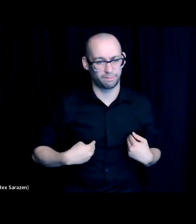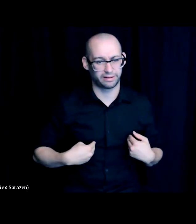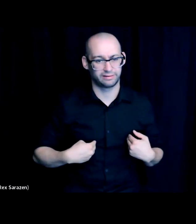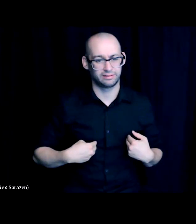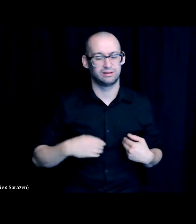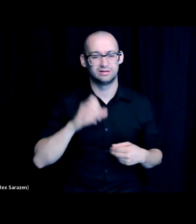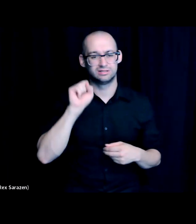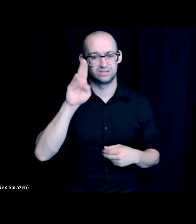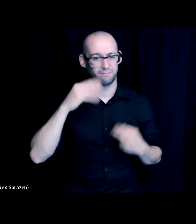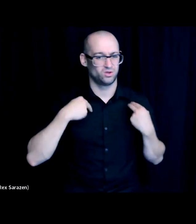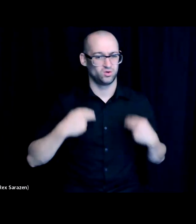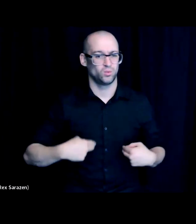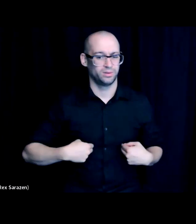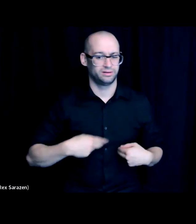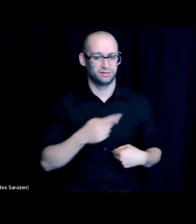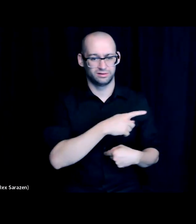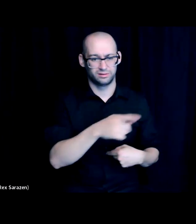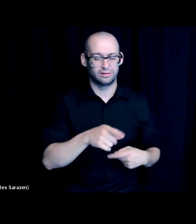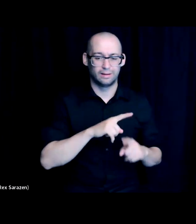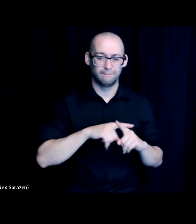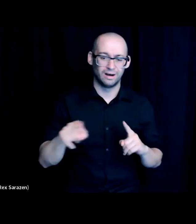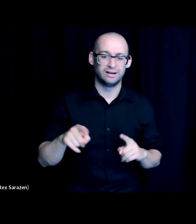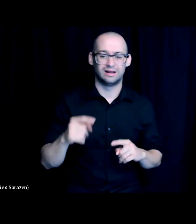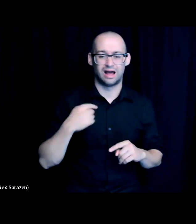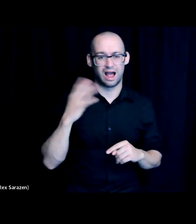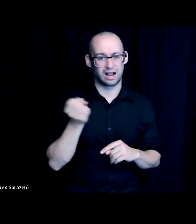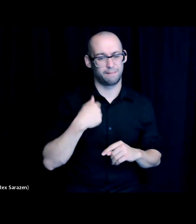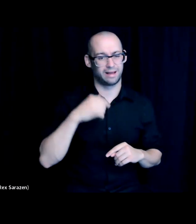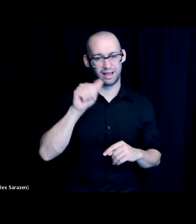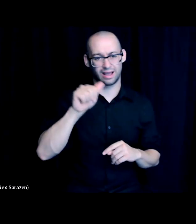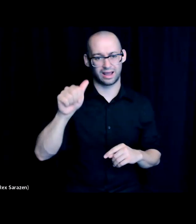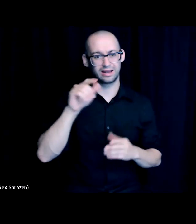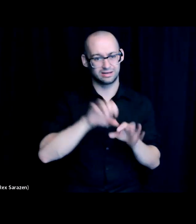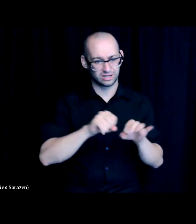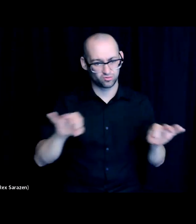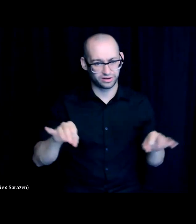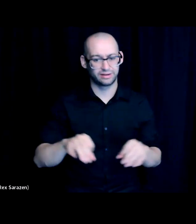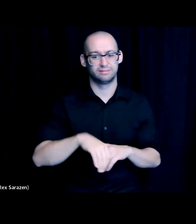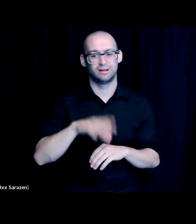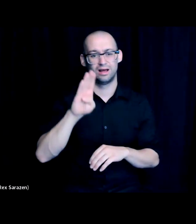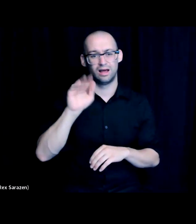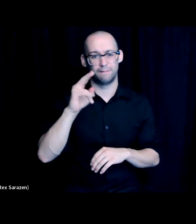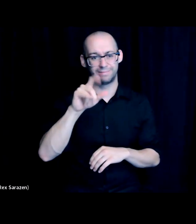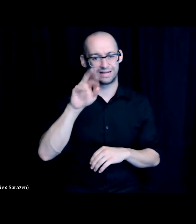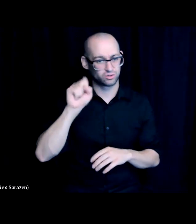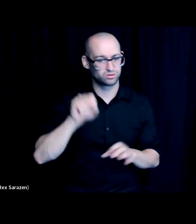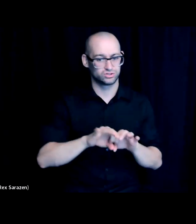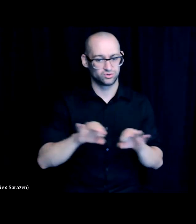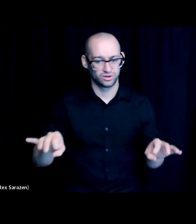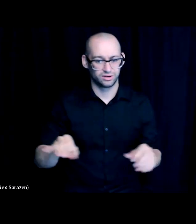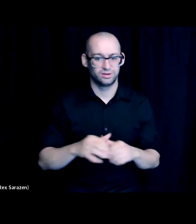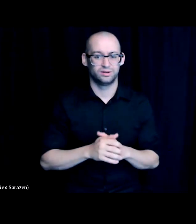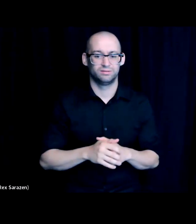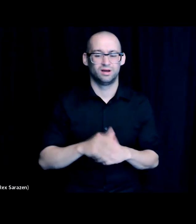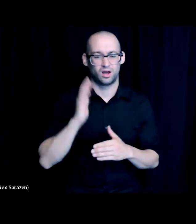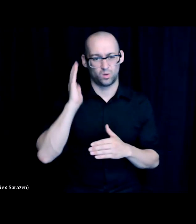95% of people will come home. I got my AA degree in there, my bachelor's degree, and left 4 classes short of an MBA. I'm about to finish it in the next